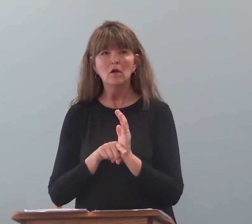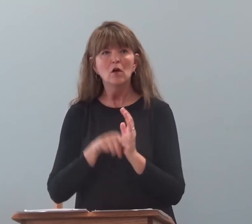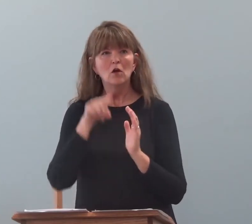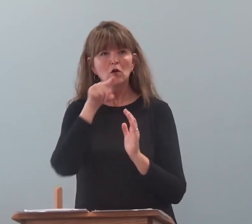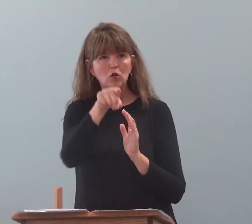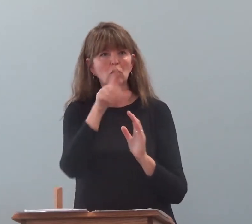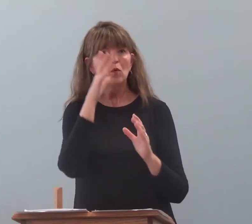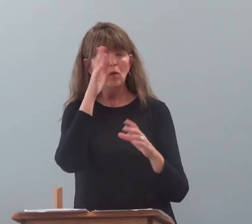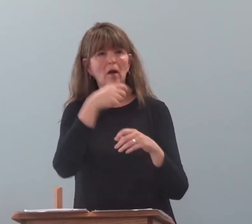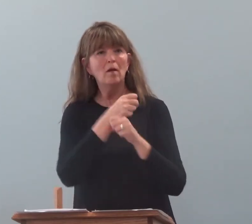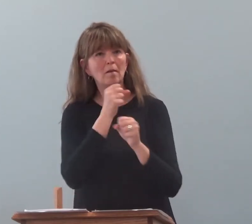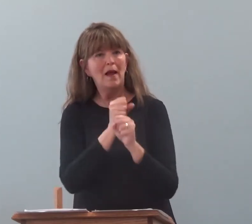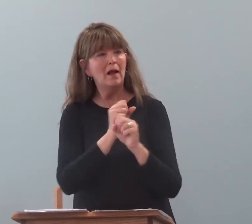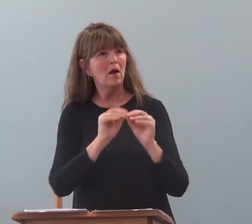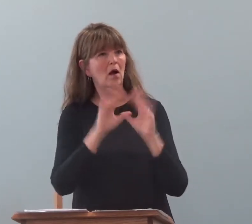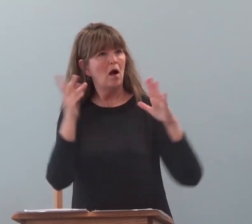leads to negativity.